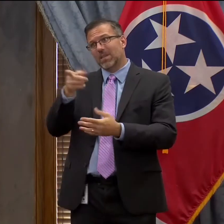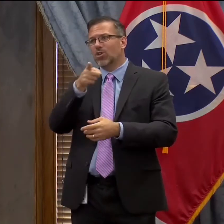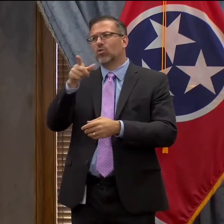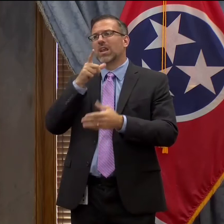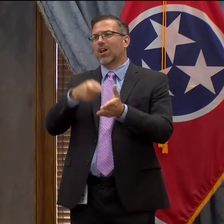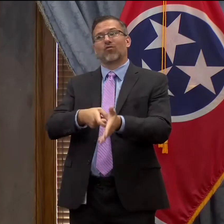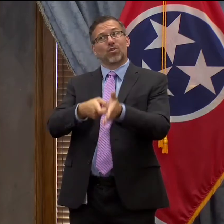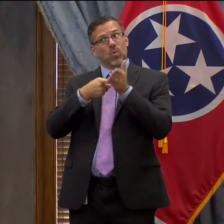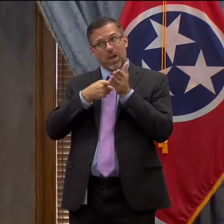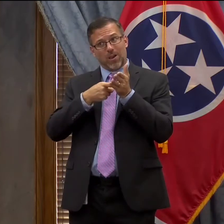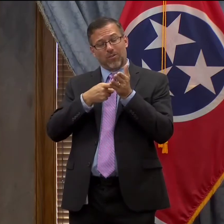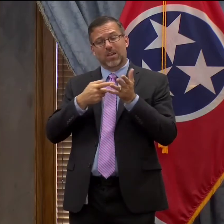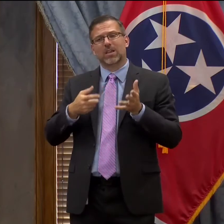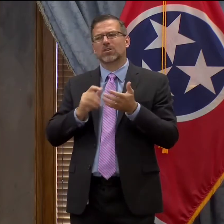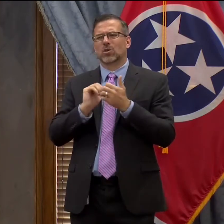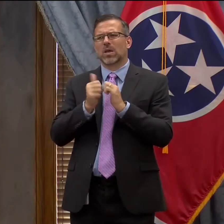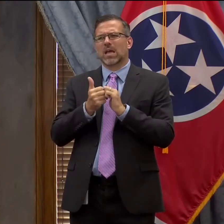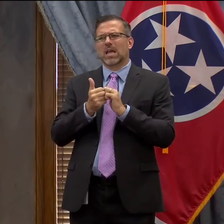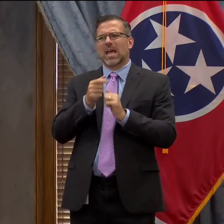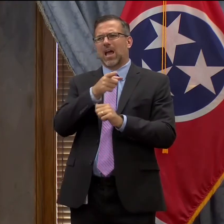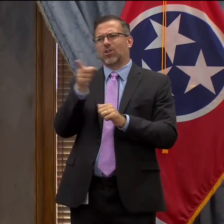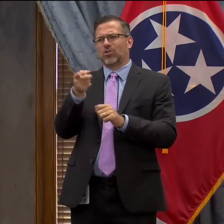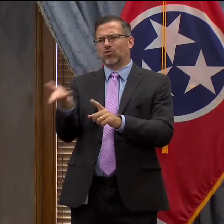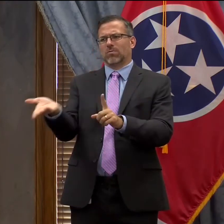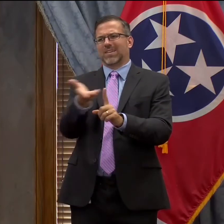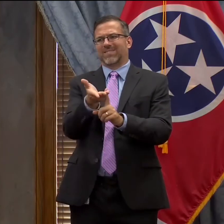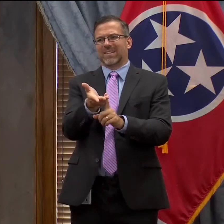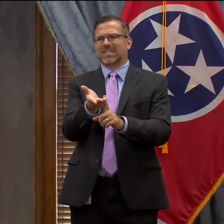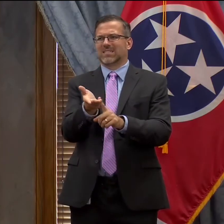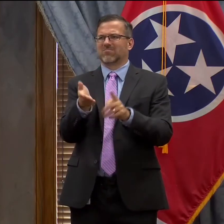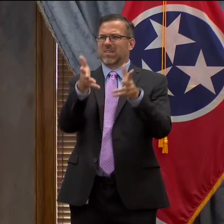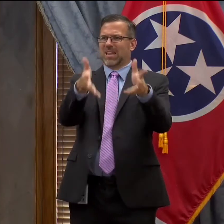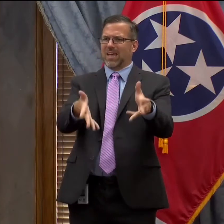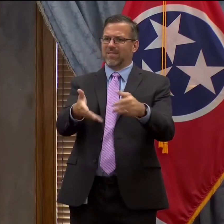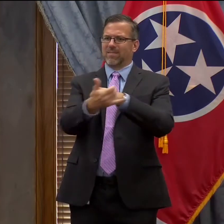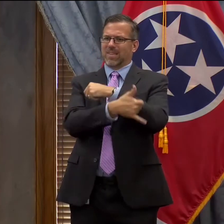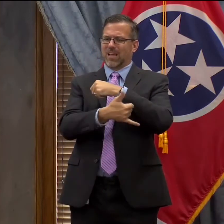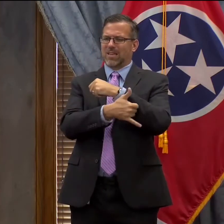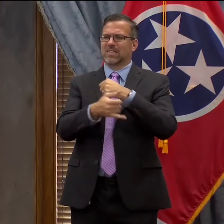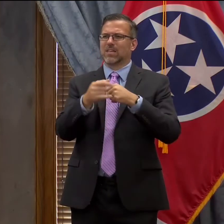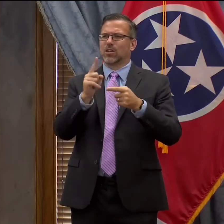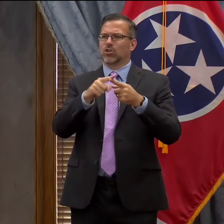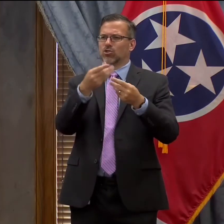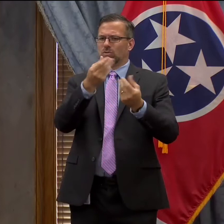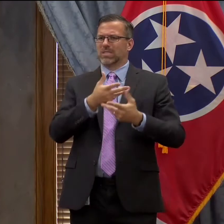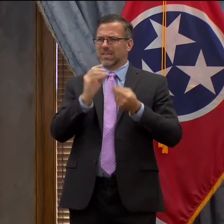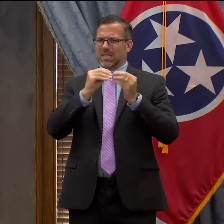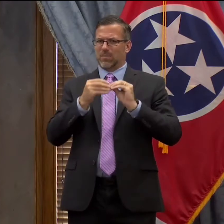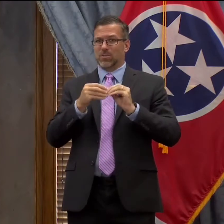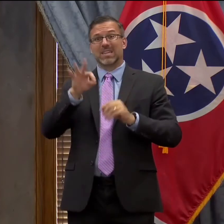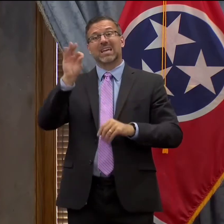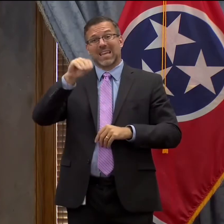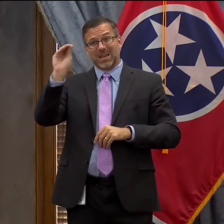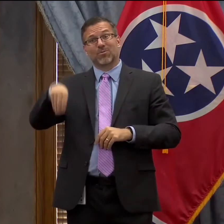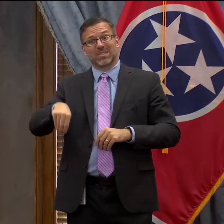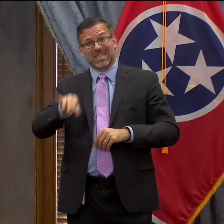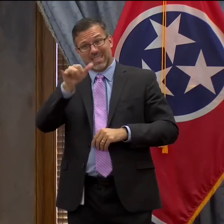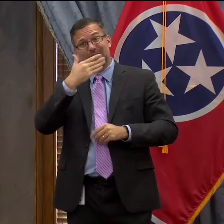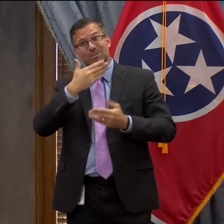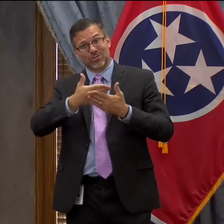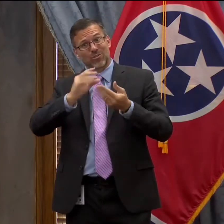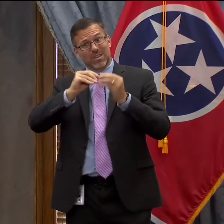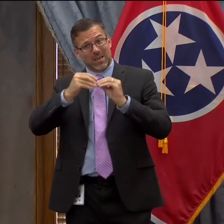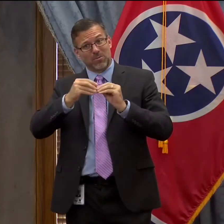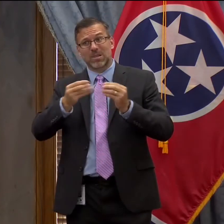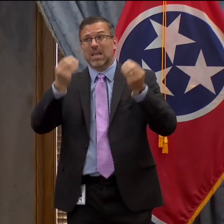this data either. So how do you get buy-in when you're not requiring them to do this? I mean, I think 90% is pretty good buy-in for school